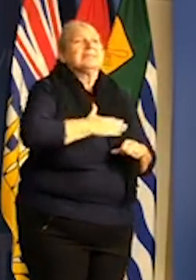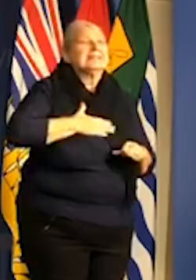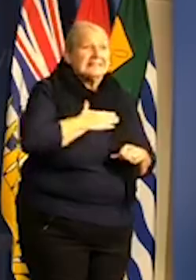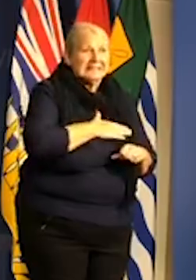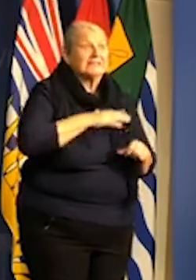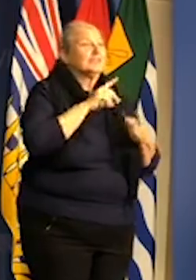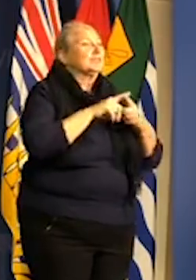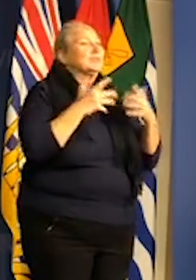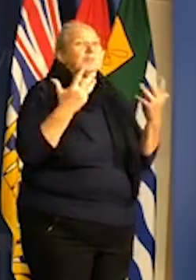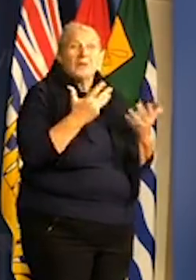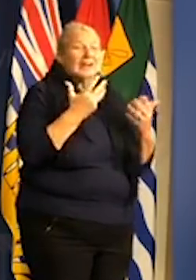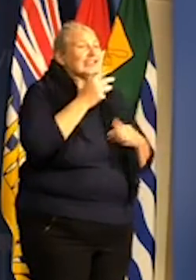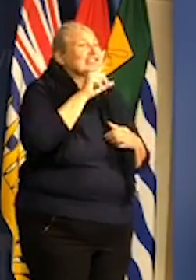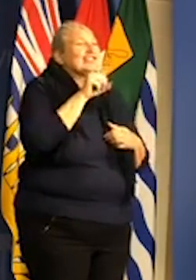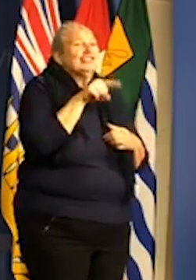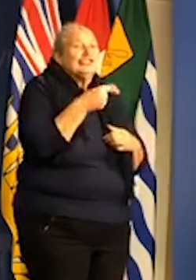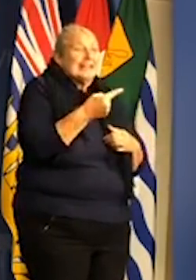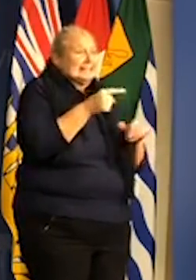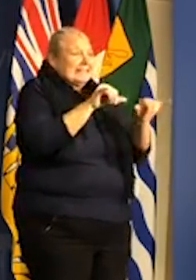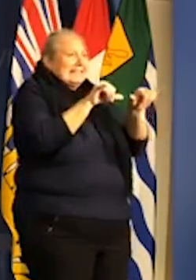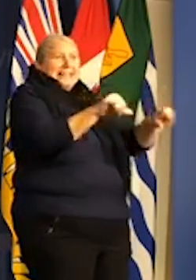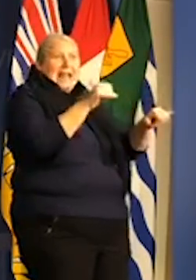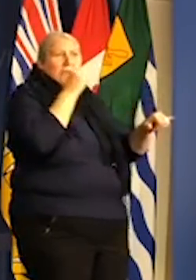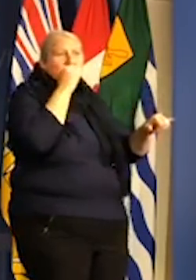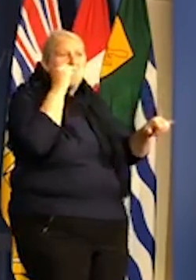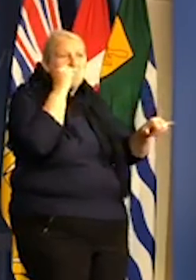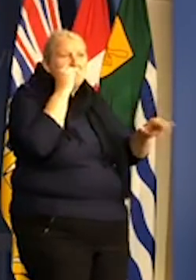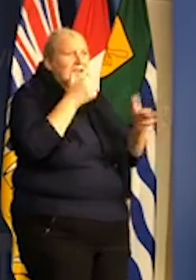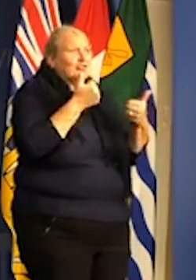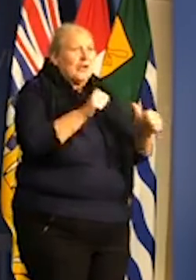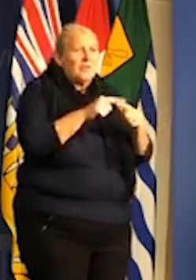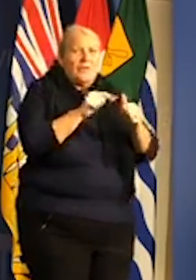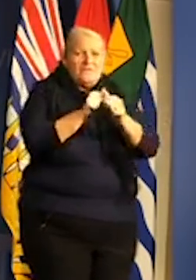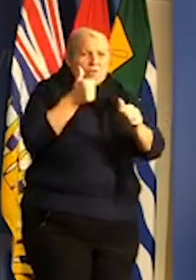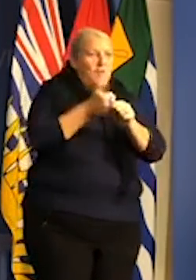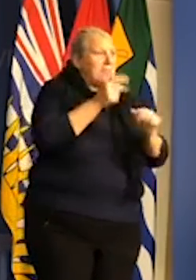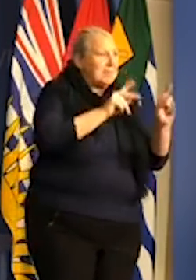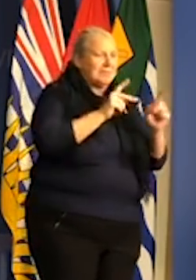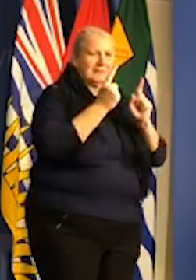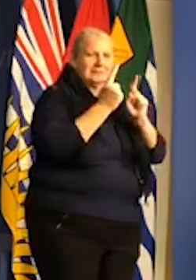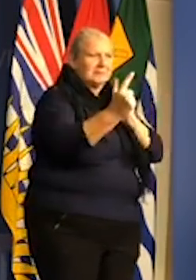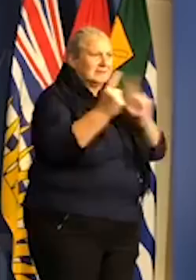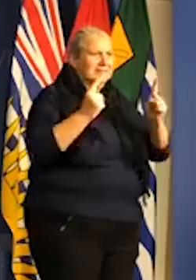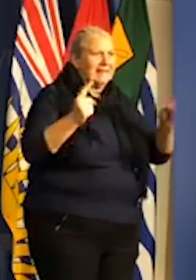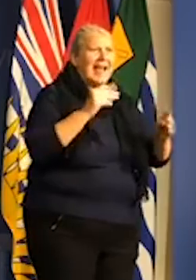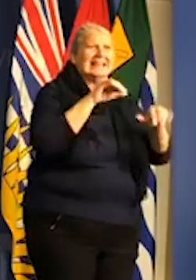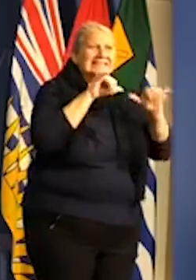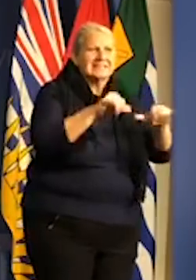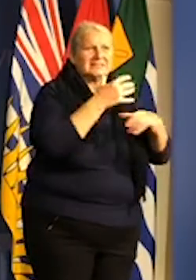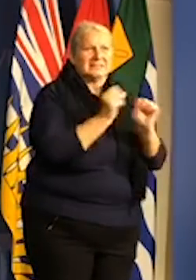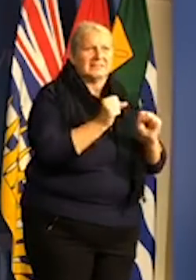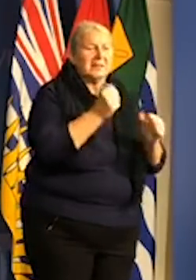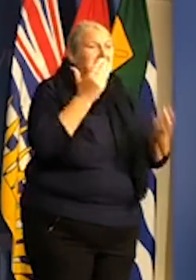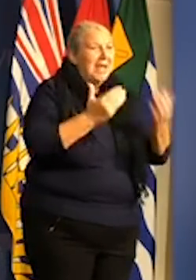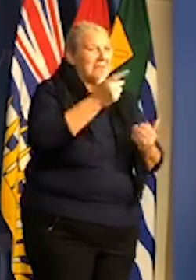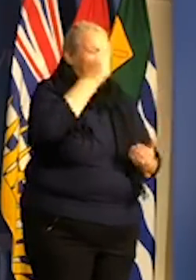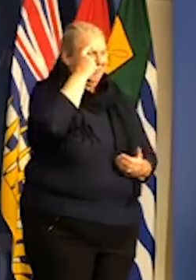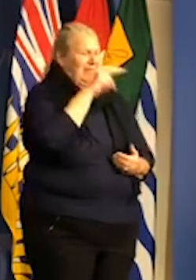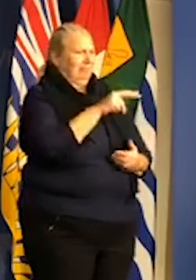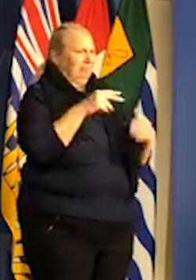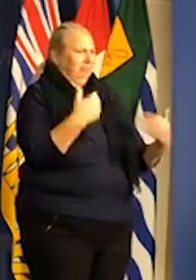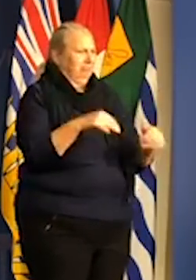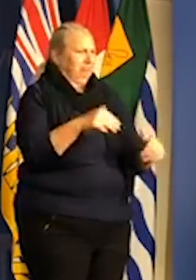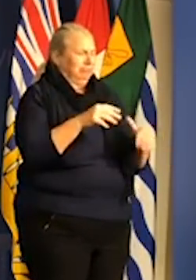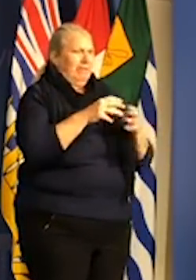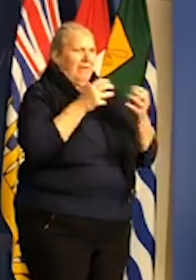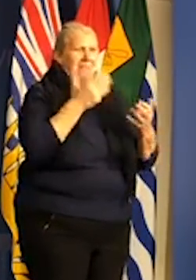you just stay home, stay away from others, and stay safe. It might seem like a lot. It might sound